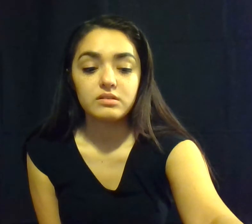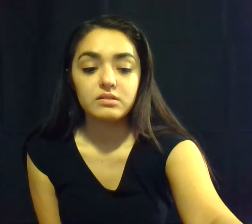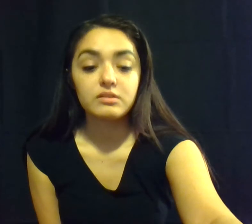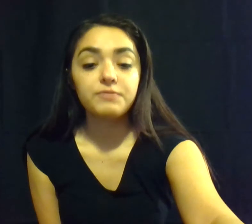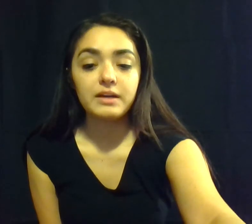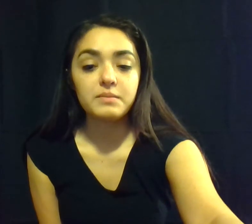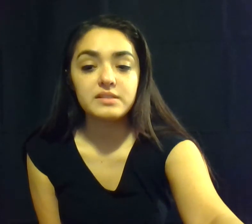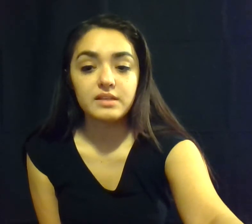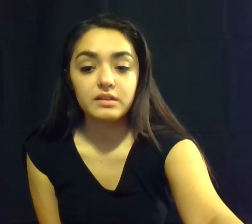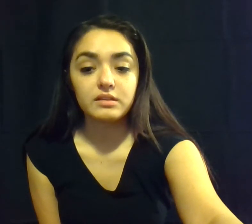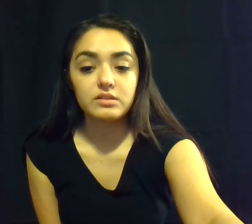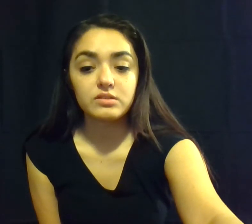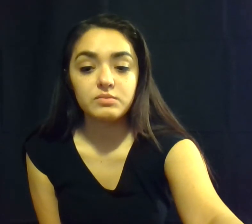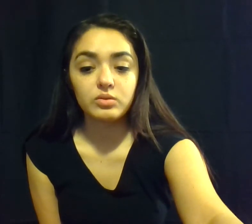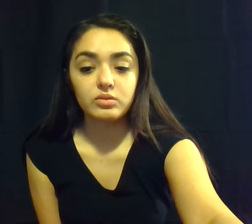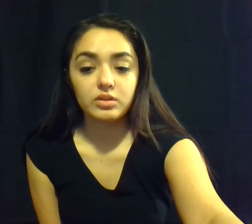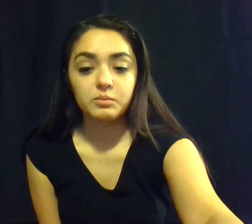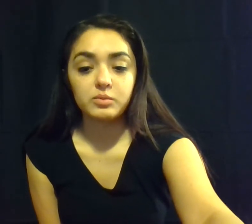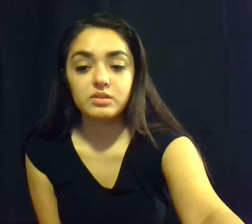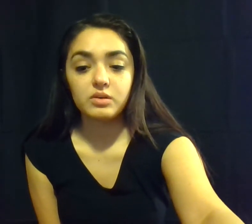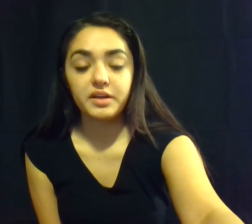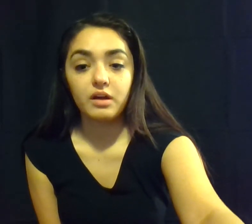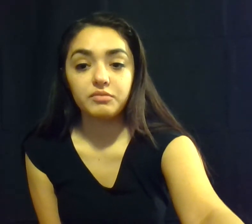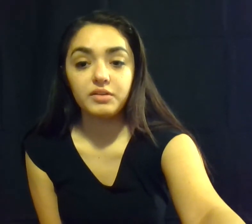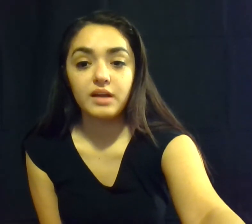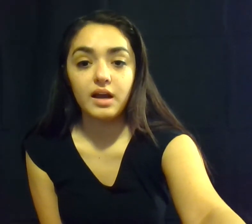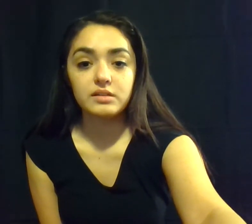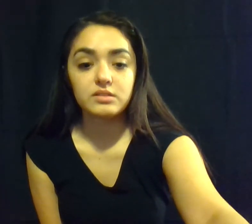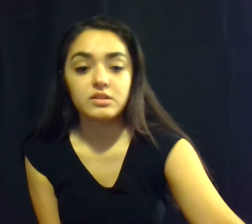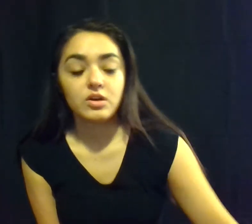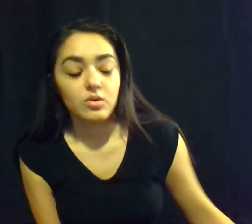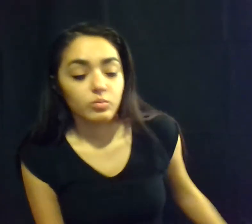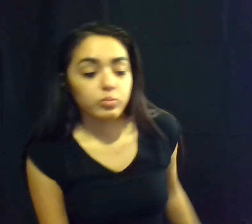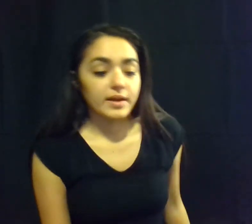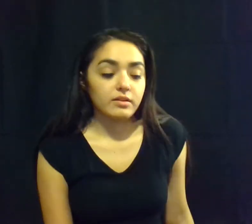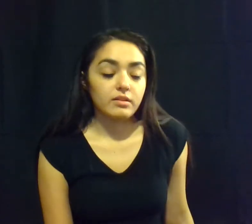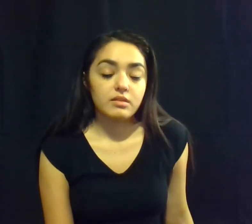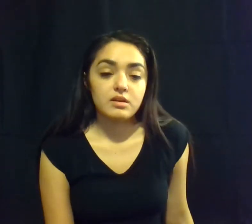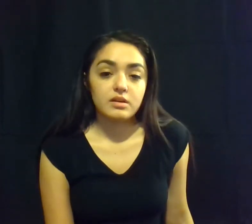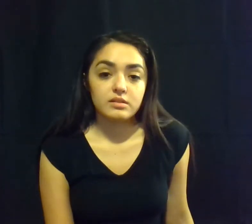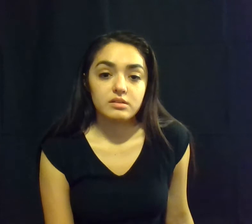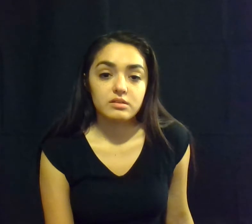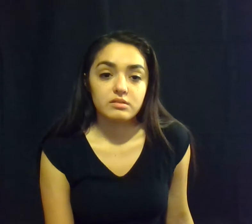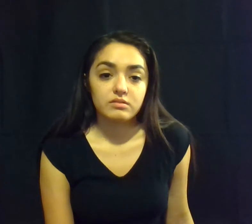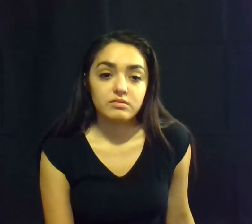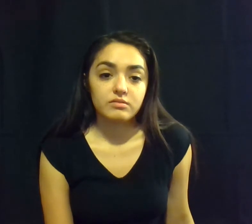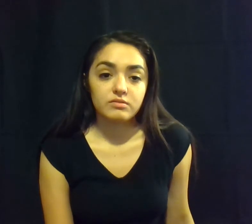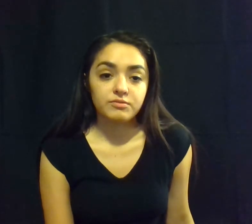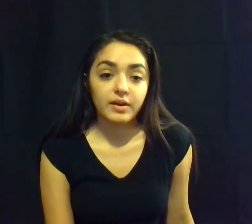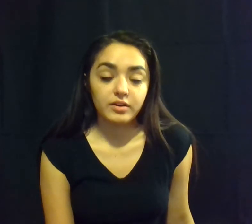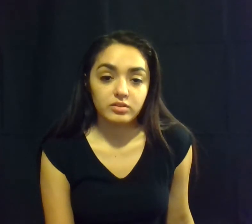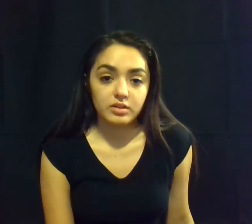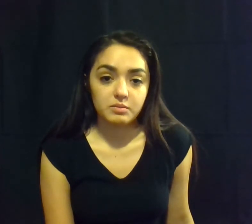the fireman said that the smoke alarm was going off and asked where the fire alarm